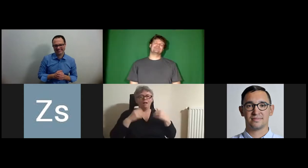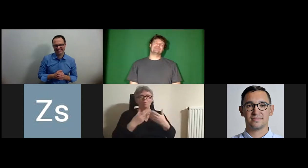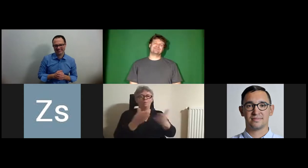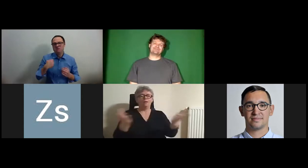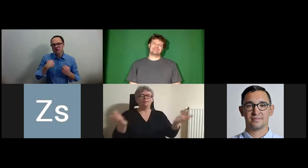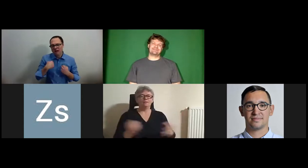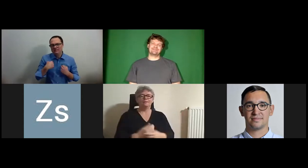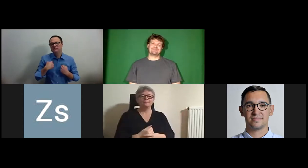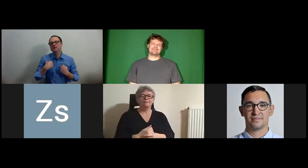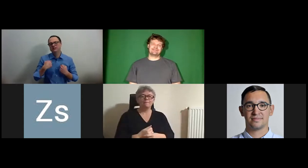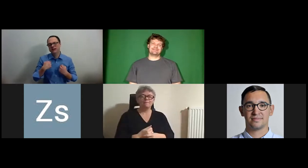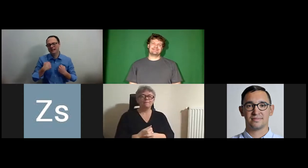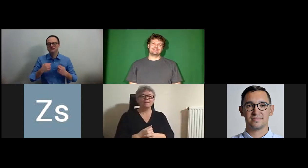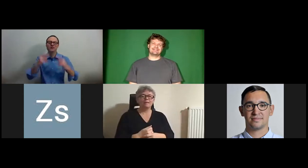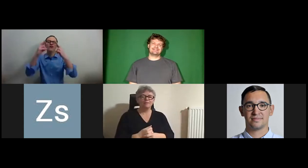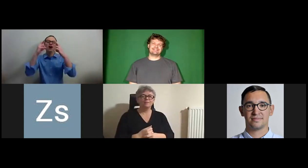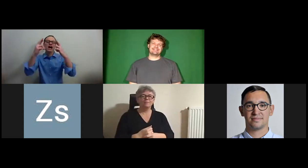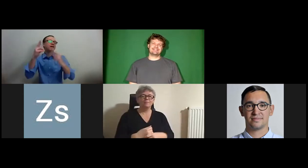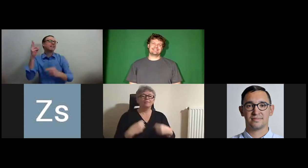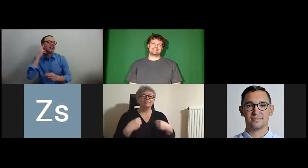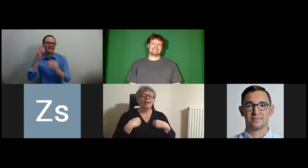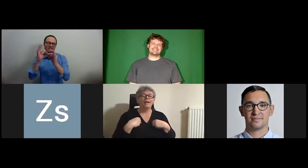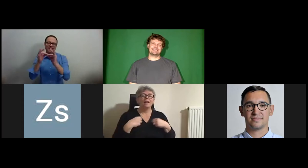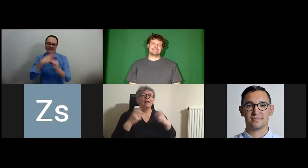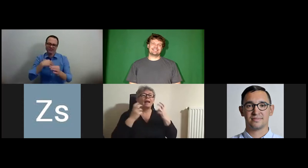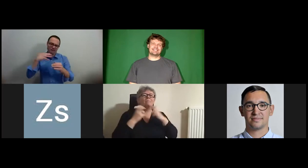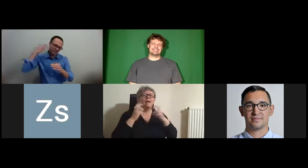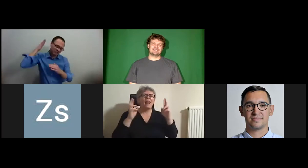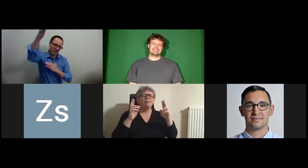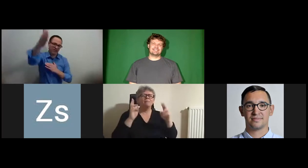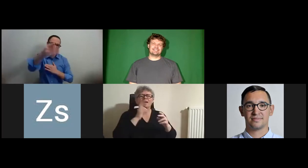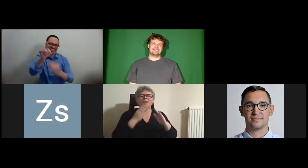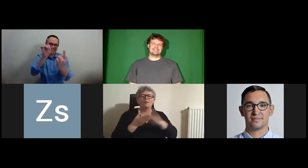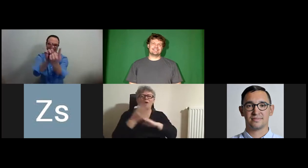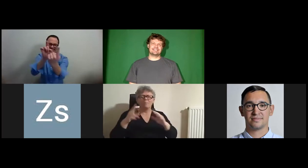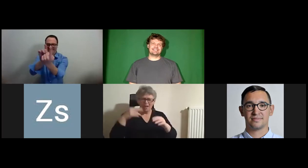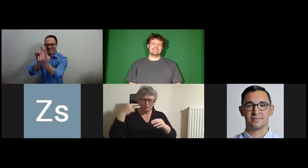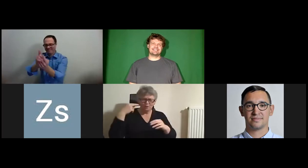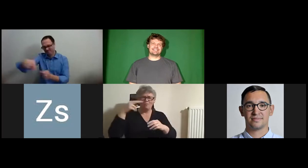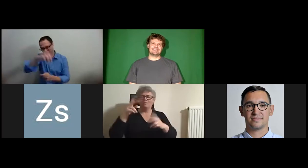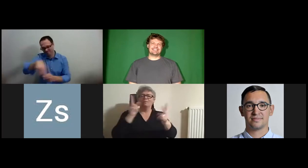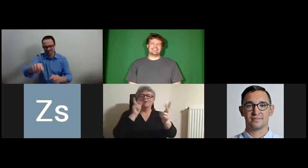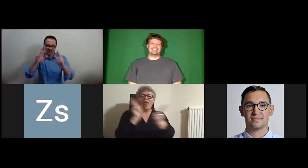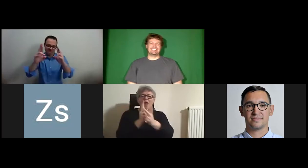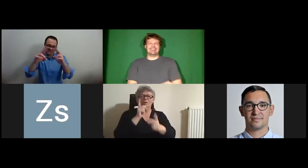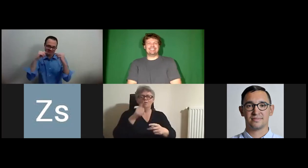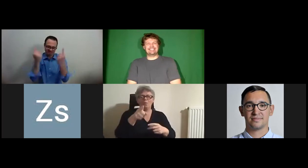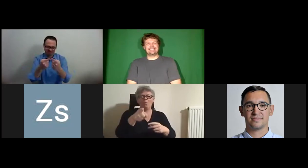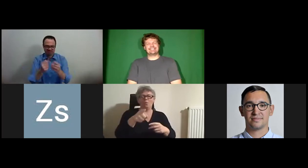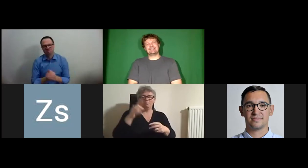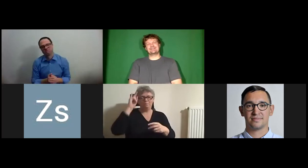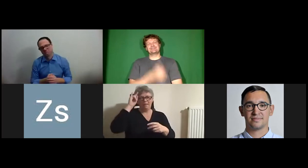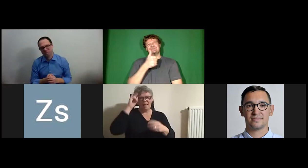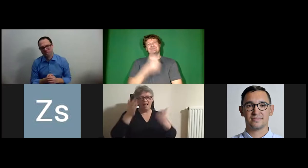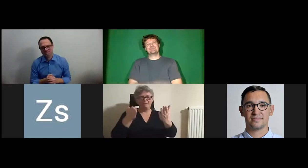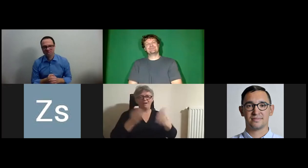life story. I think that's really important to get it out there. So thank you all. I want to also thank all the deaf